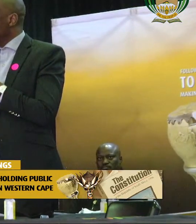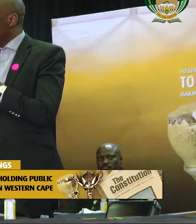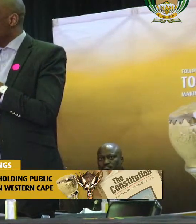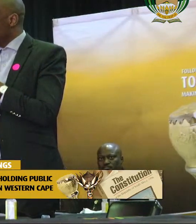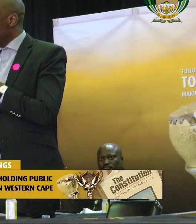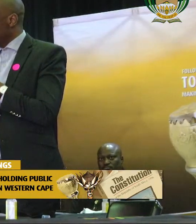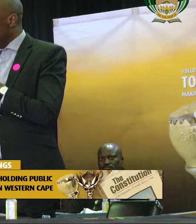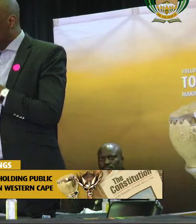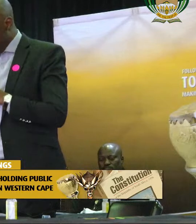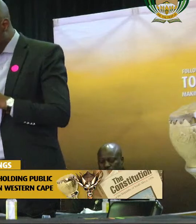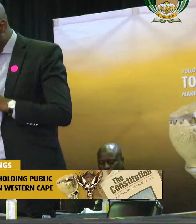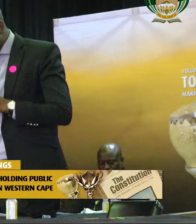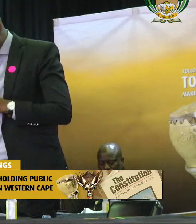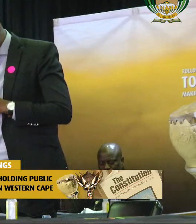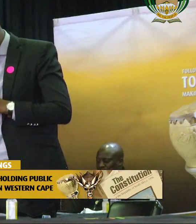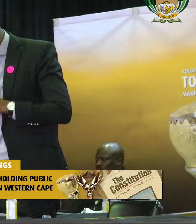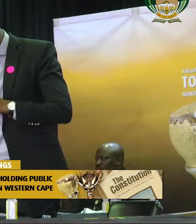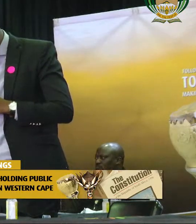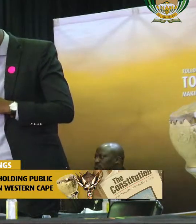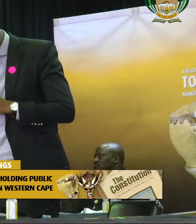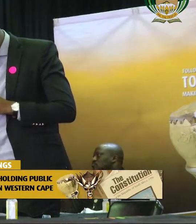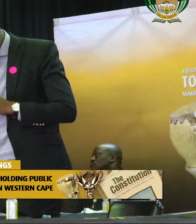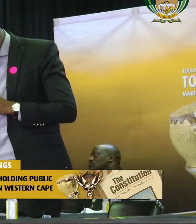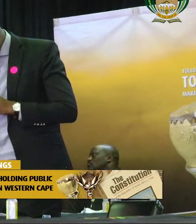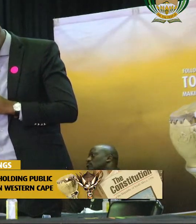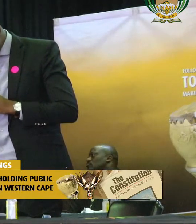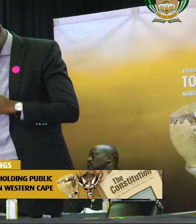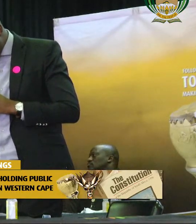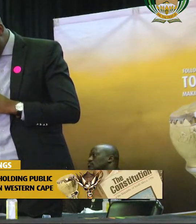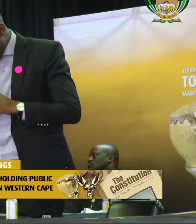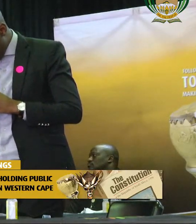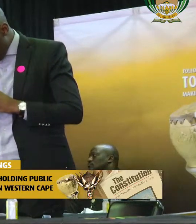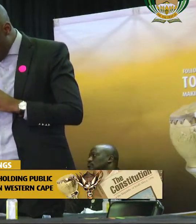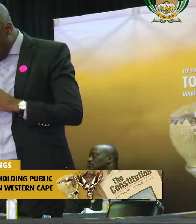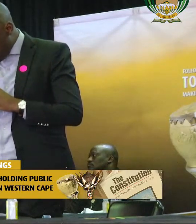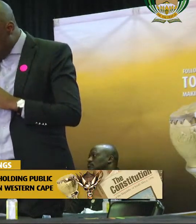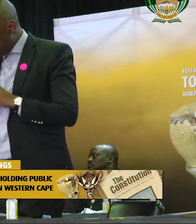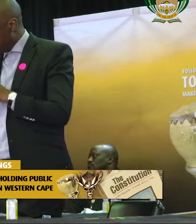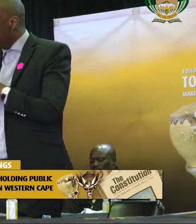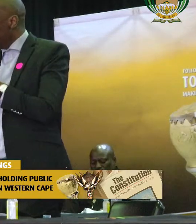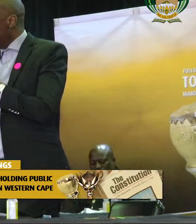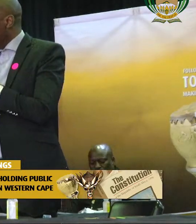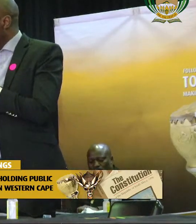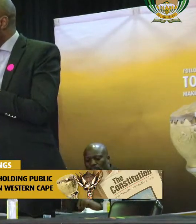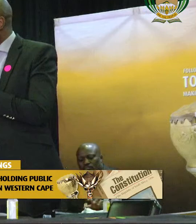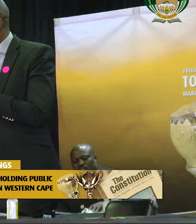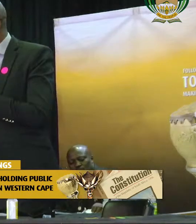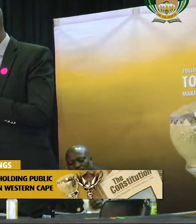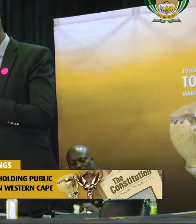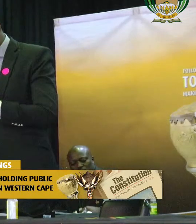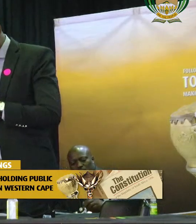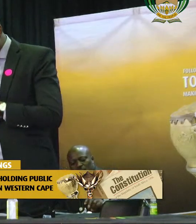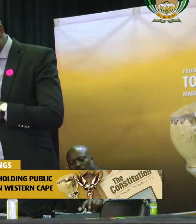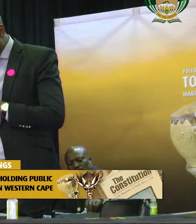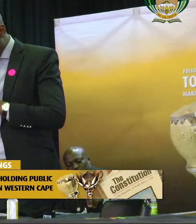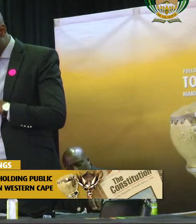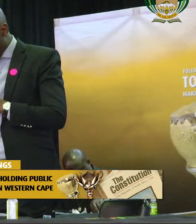We also wish you speedy recovery as we observe his status of outlook.